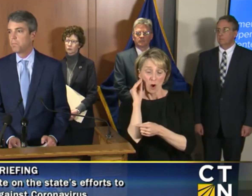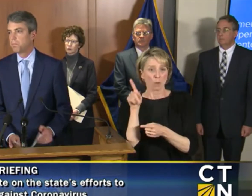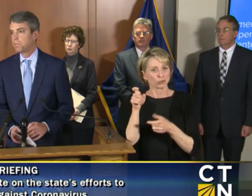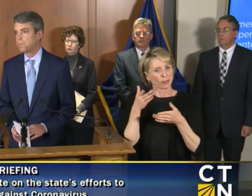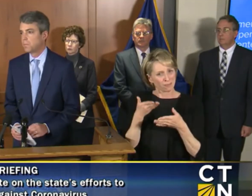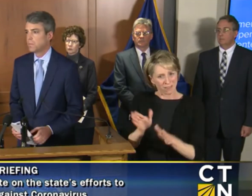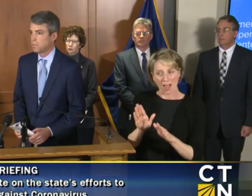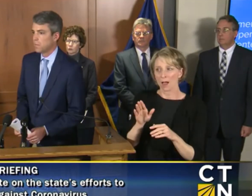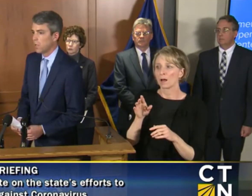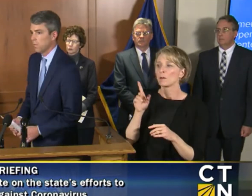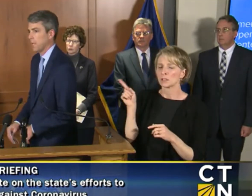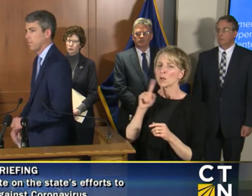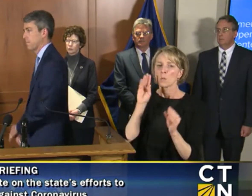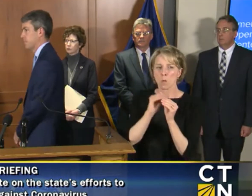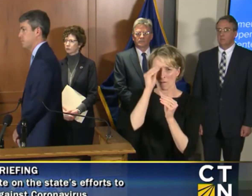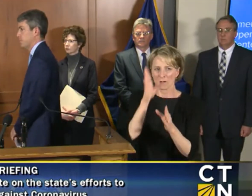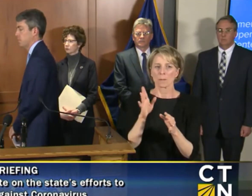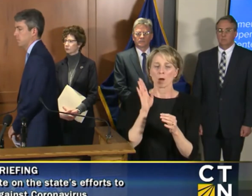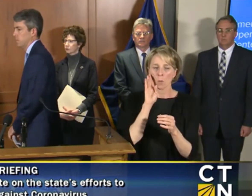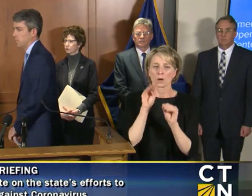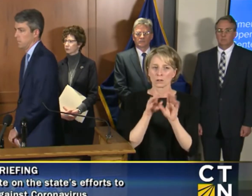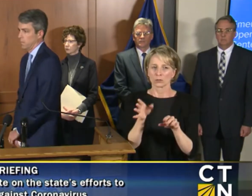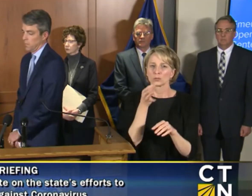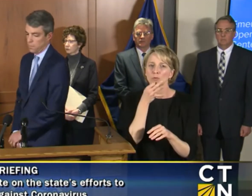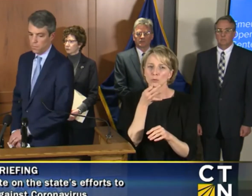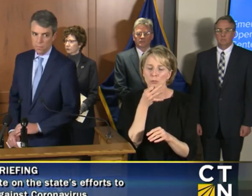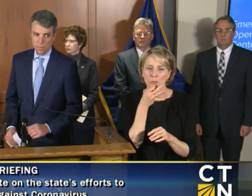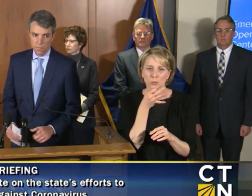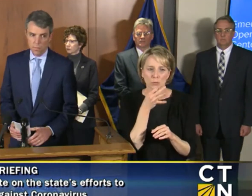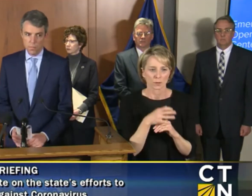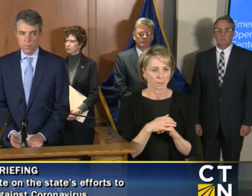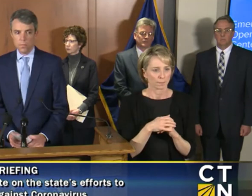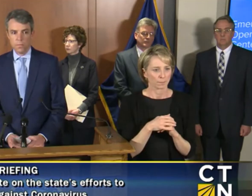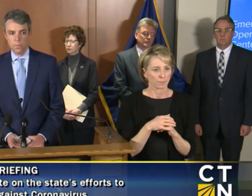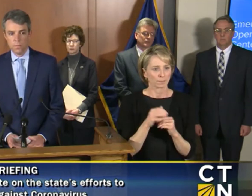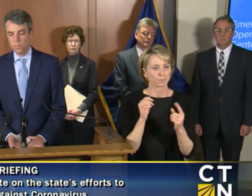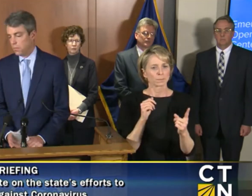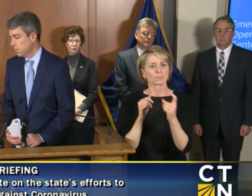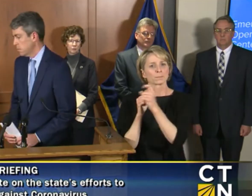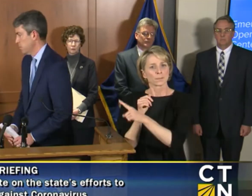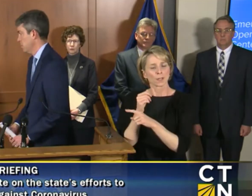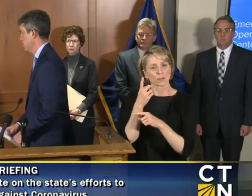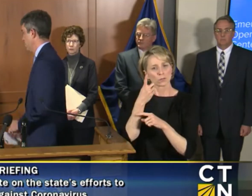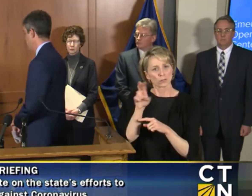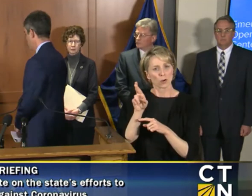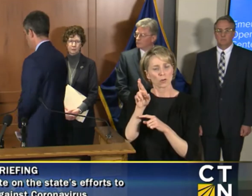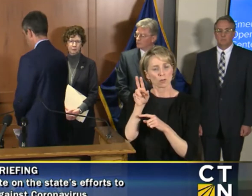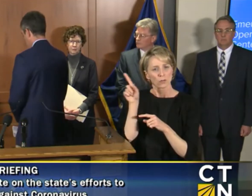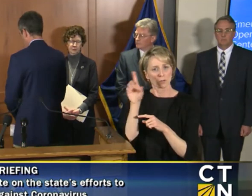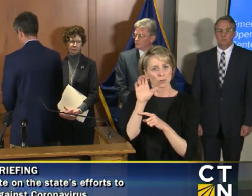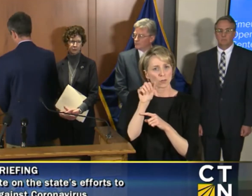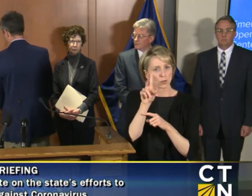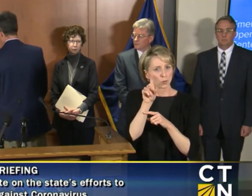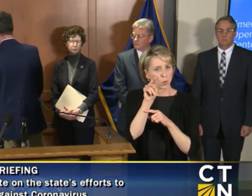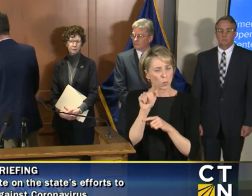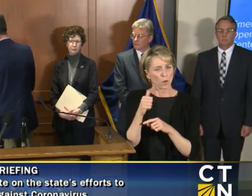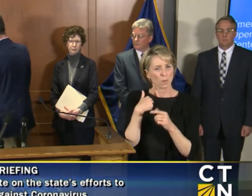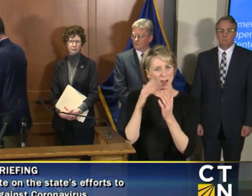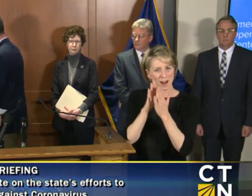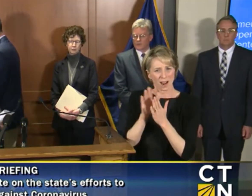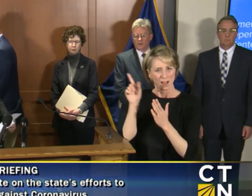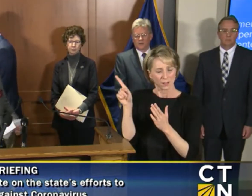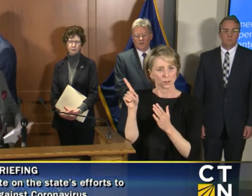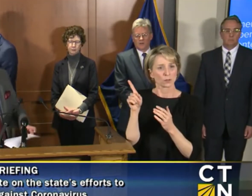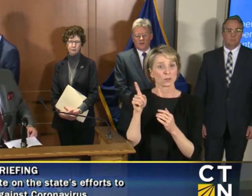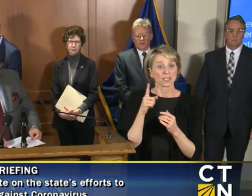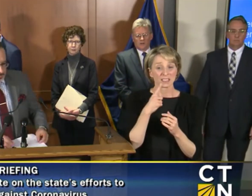today. Josh, I have a question for you. Can you address some of the education? I mean, that Monday, half